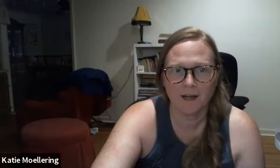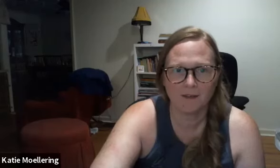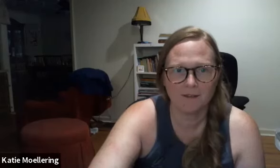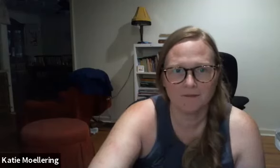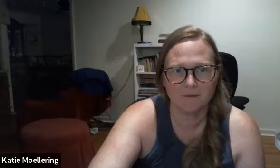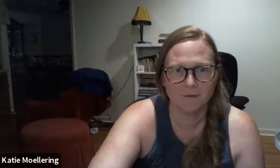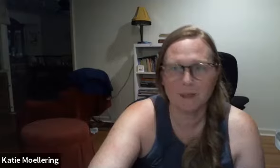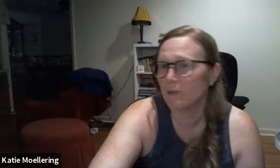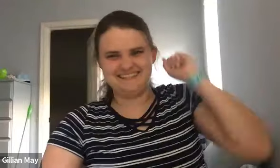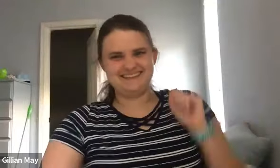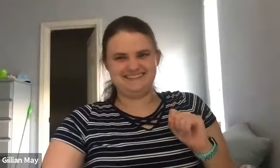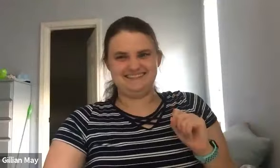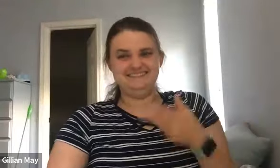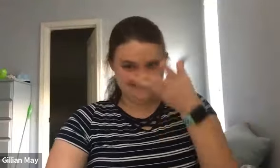either. Yes.